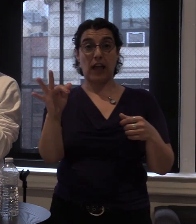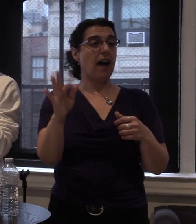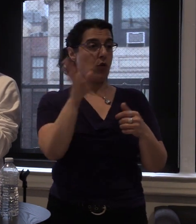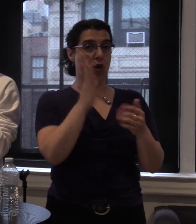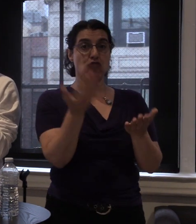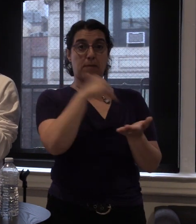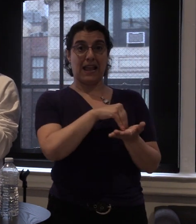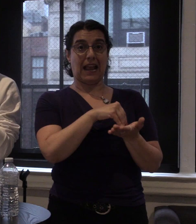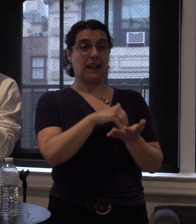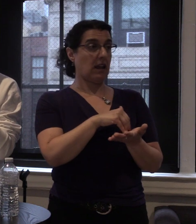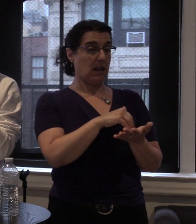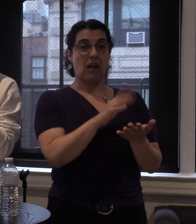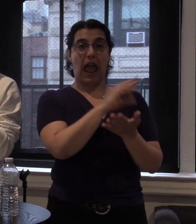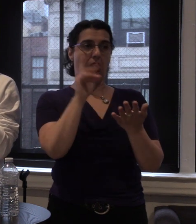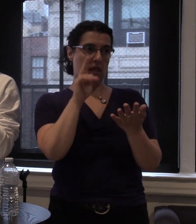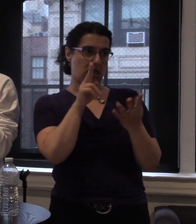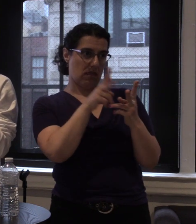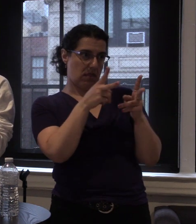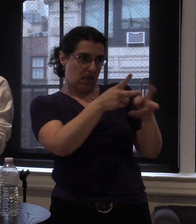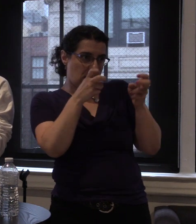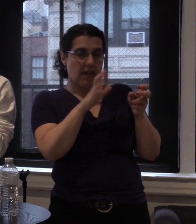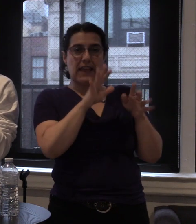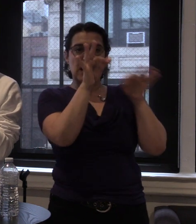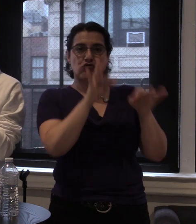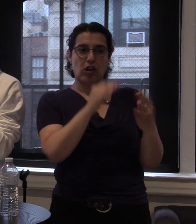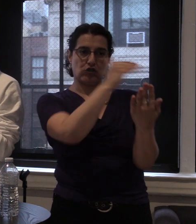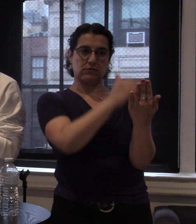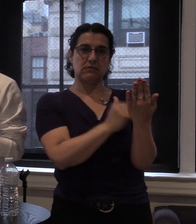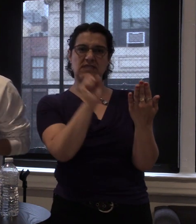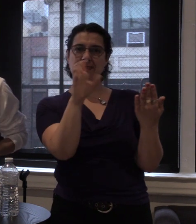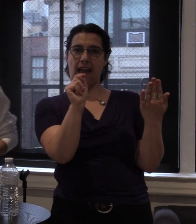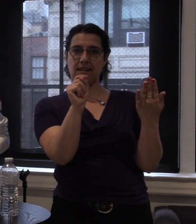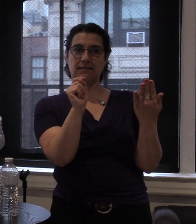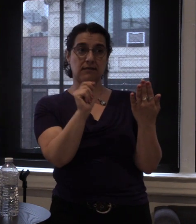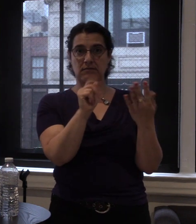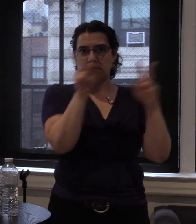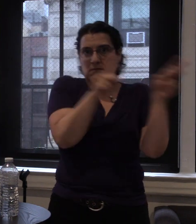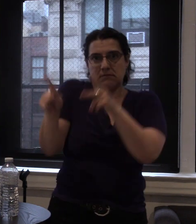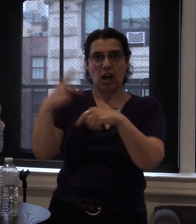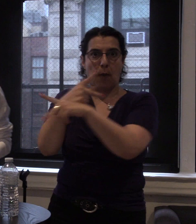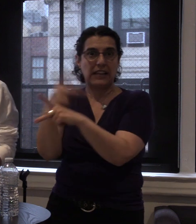repeat and abstract the instruction set. That's the basis of computation.